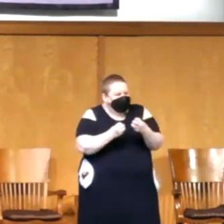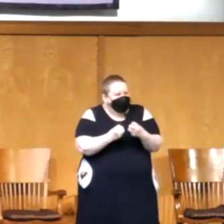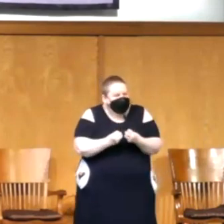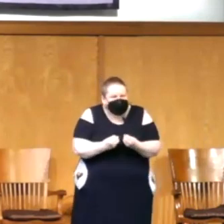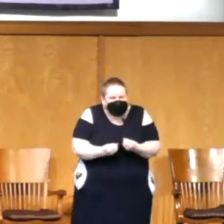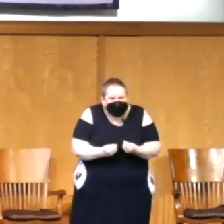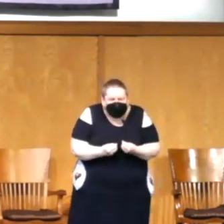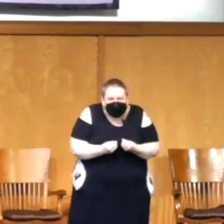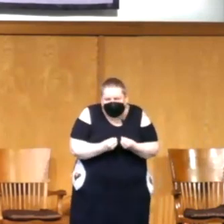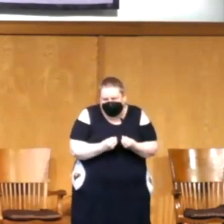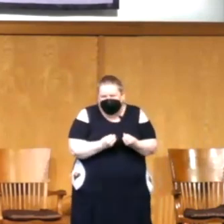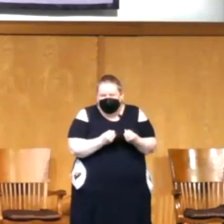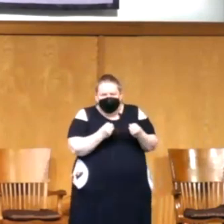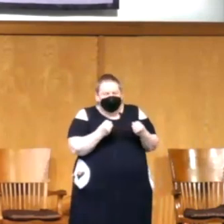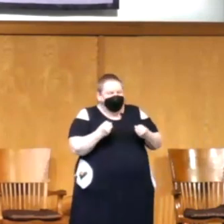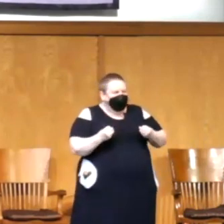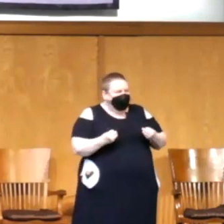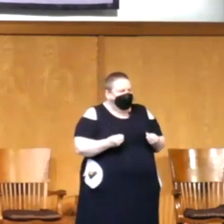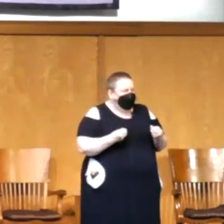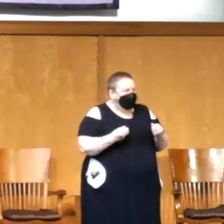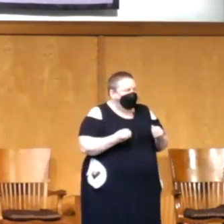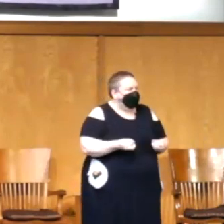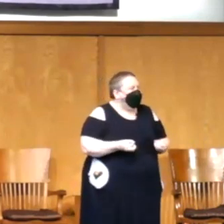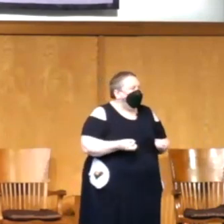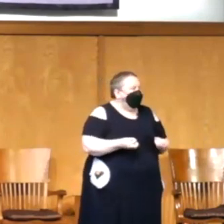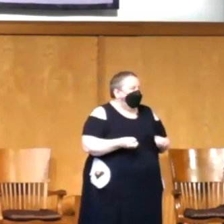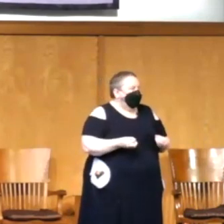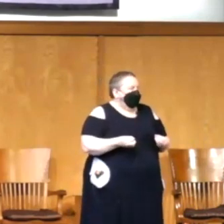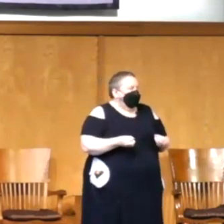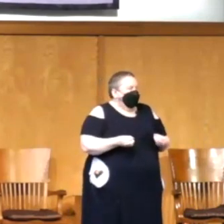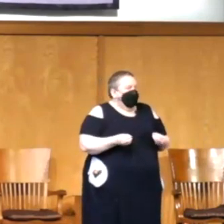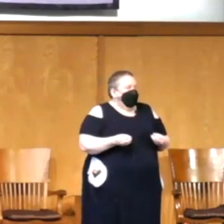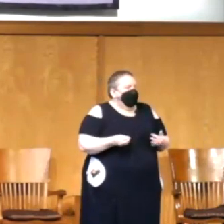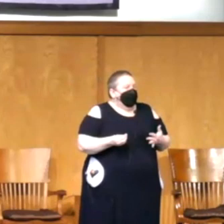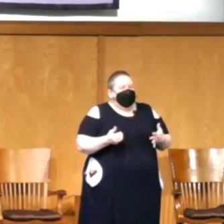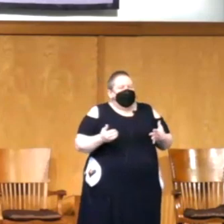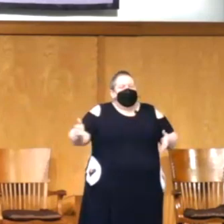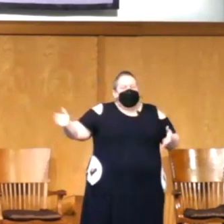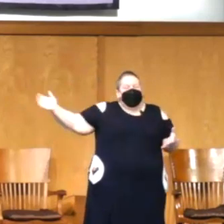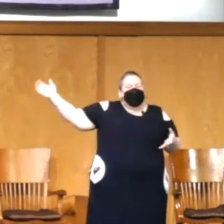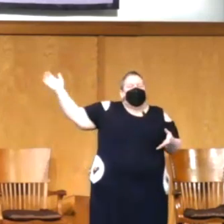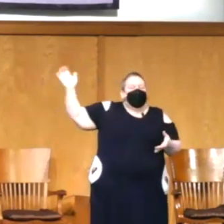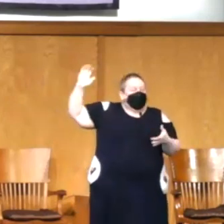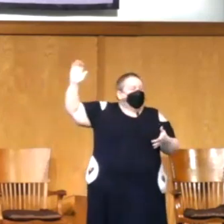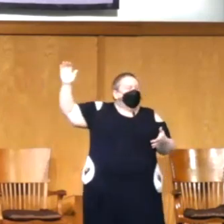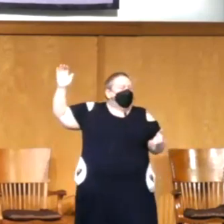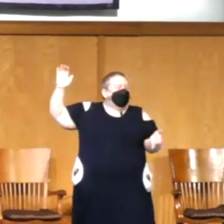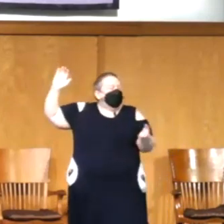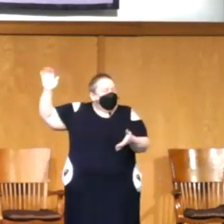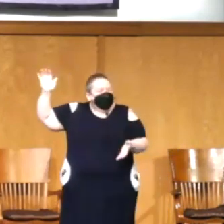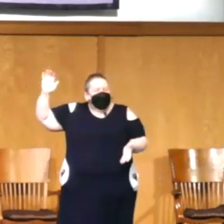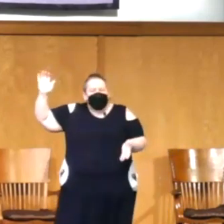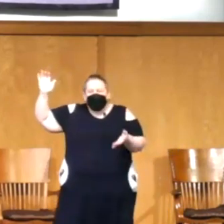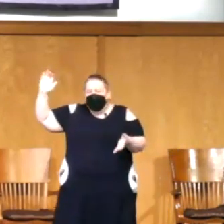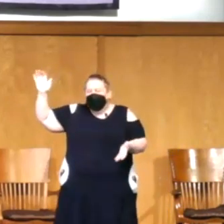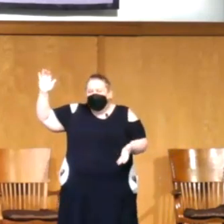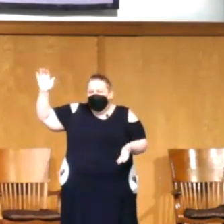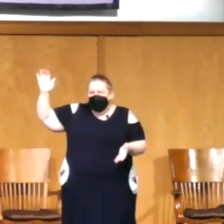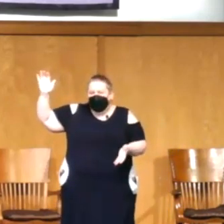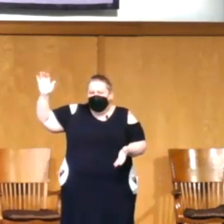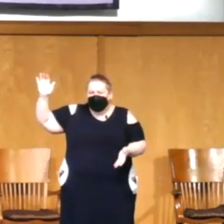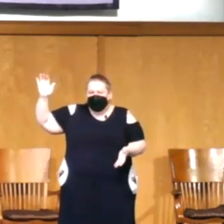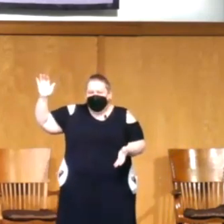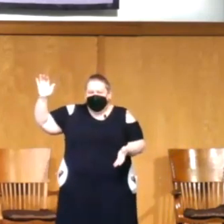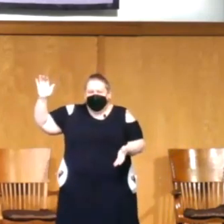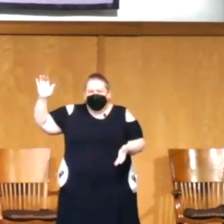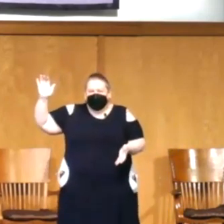every single second of your time in nature wasn't like the precipice of the mountaintop high.